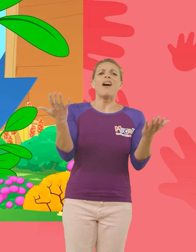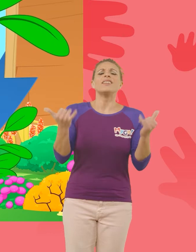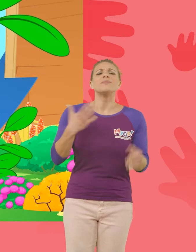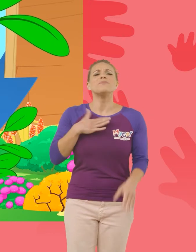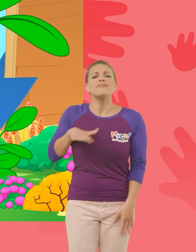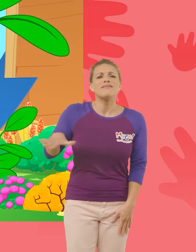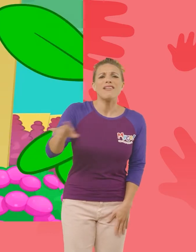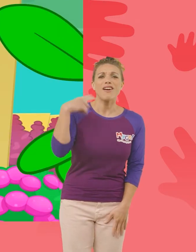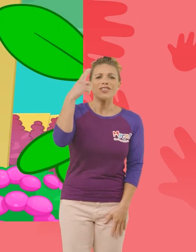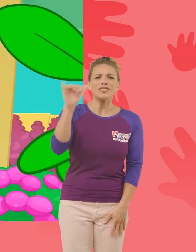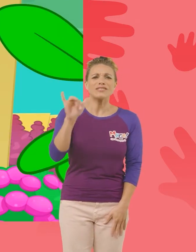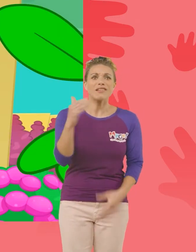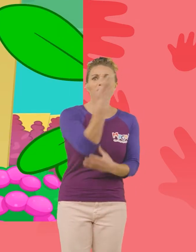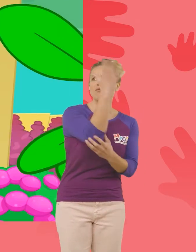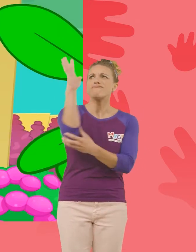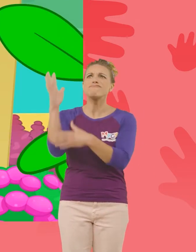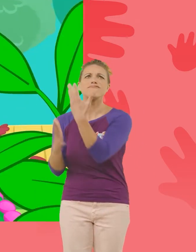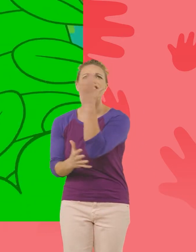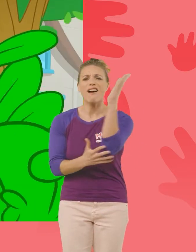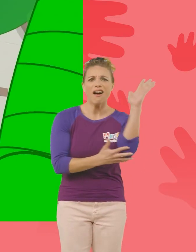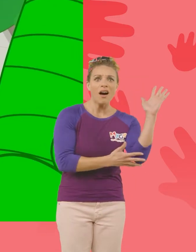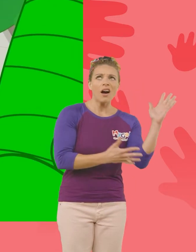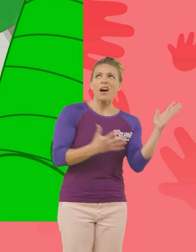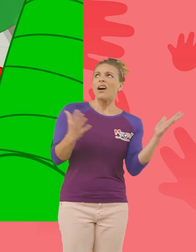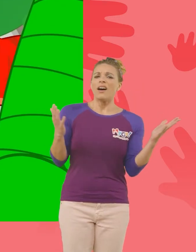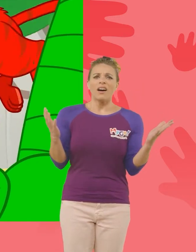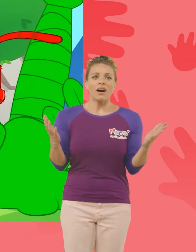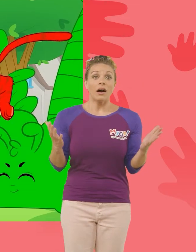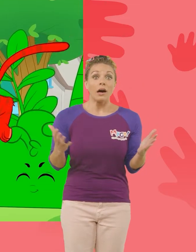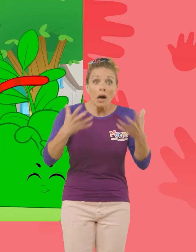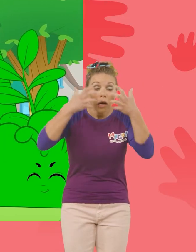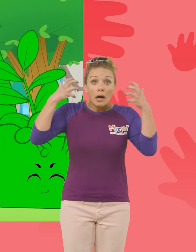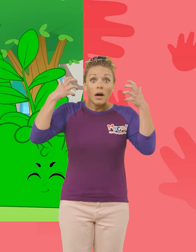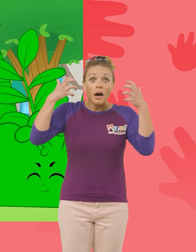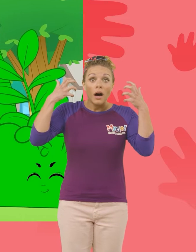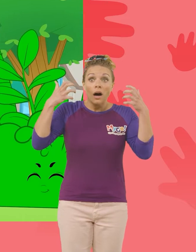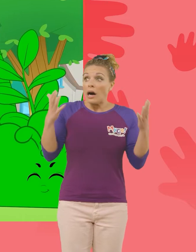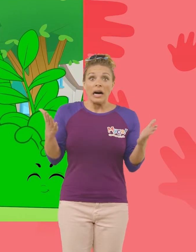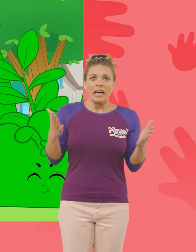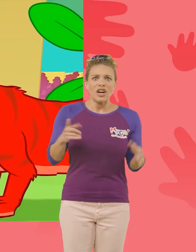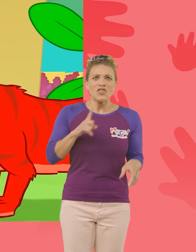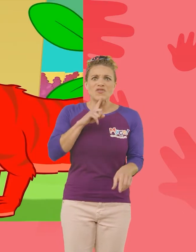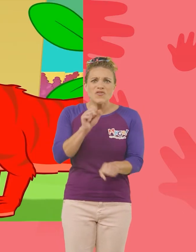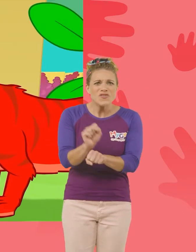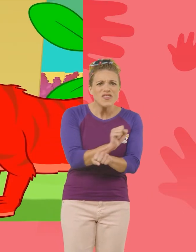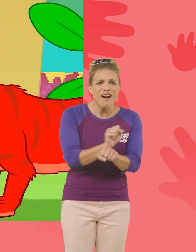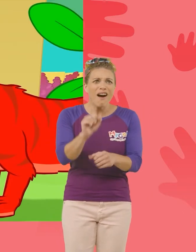backyard looks like a jungle! A tiger! It really is a jungle!